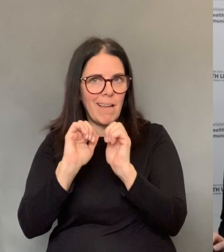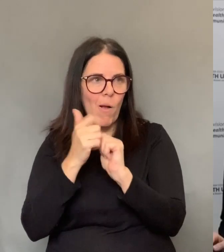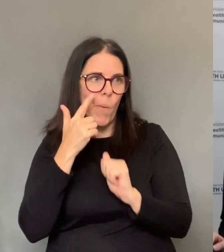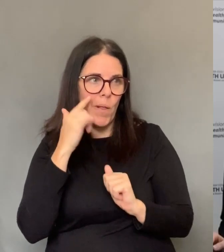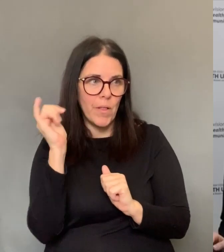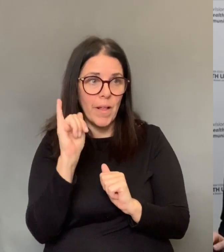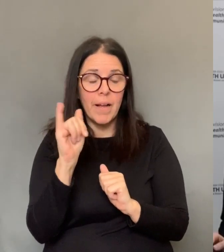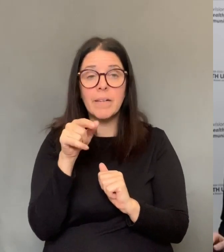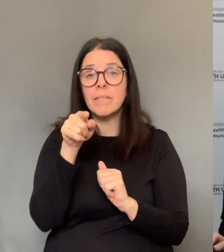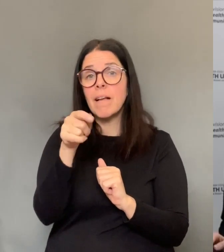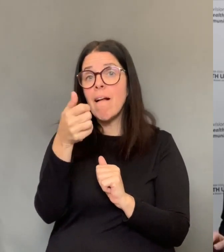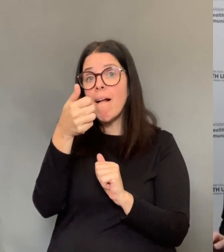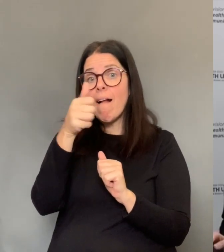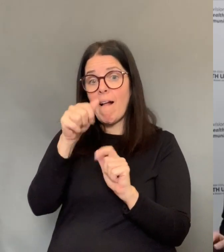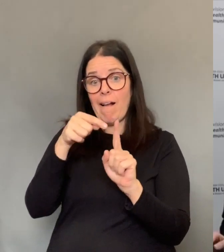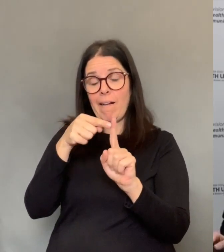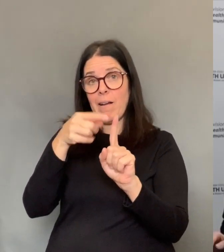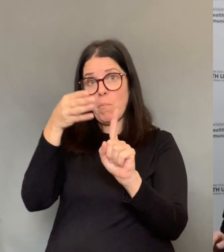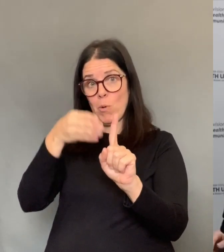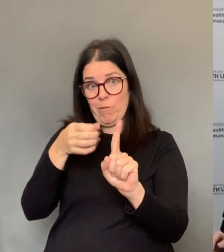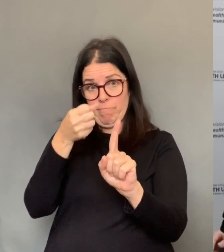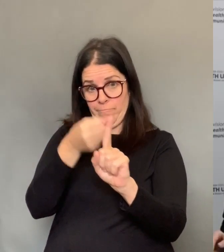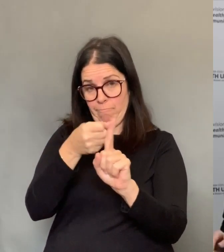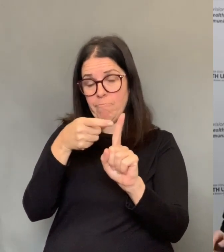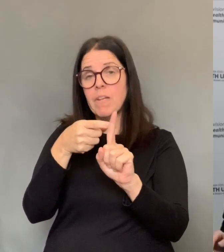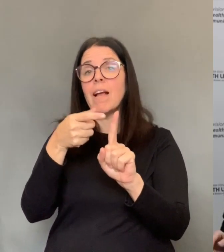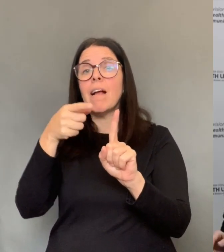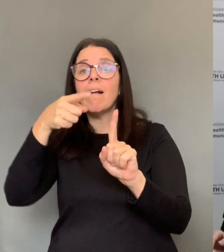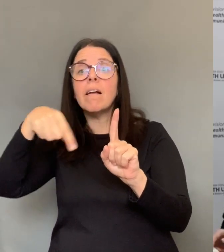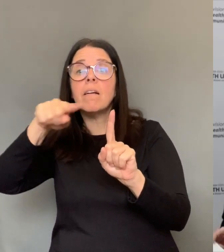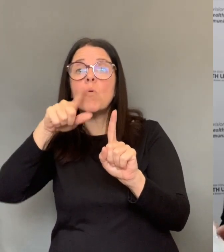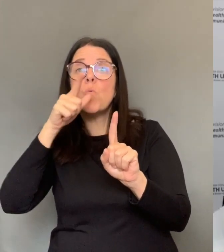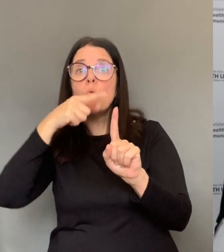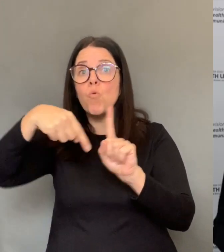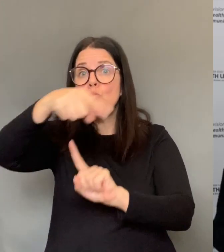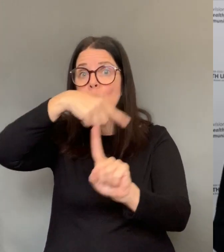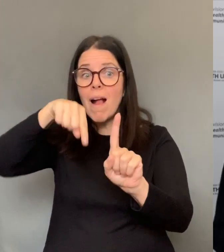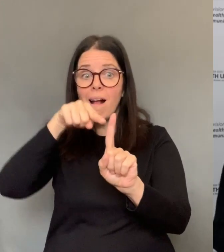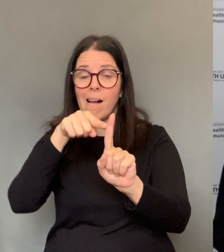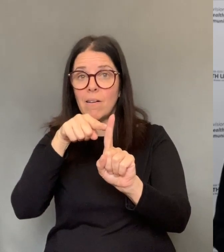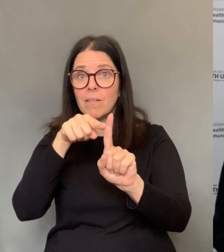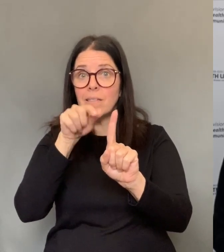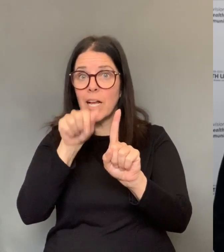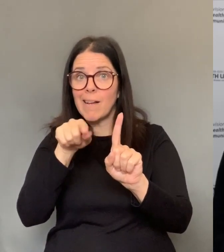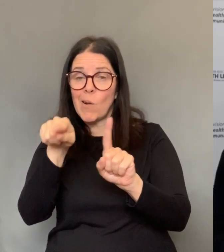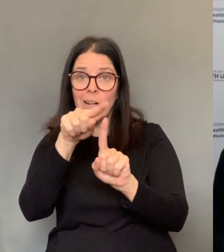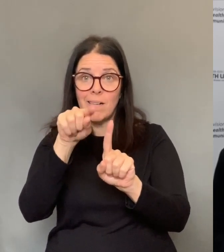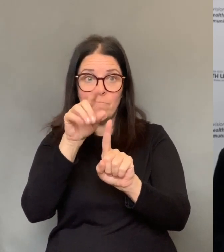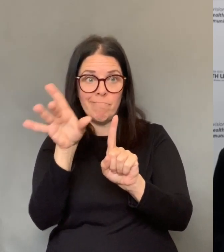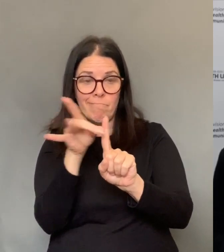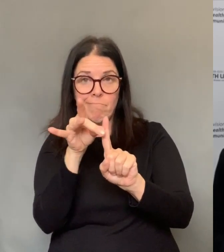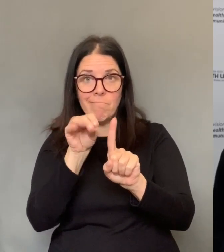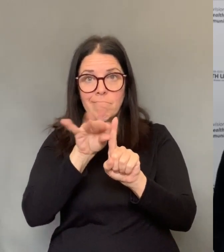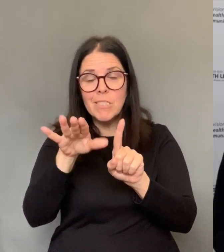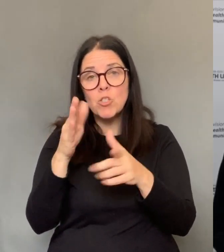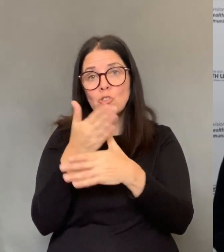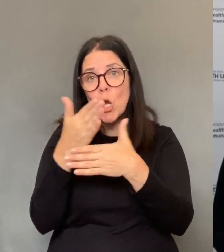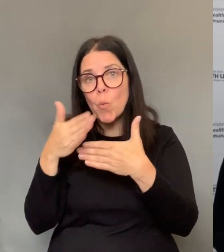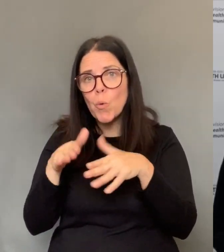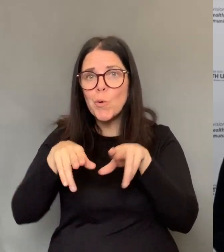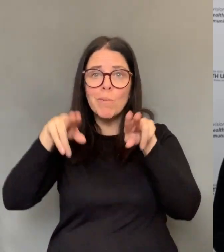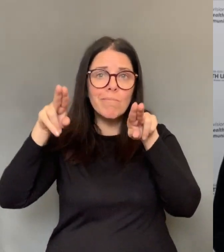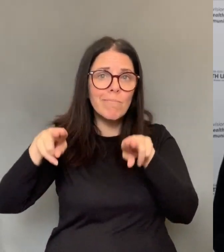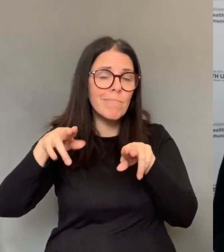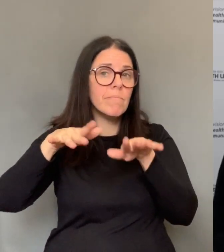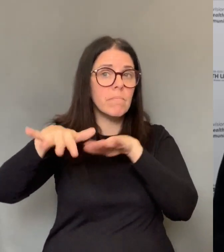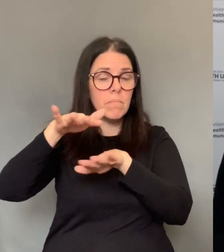and Indigenous communities, symptomatic travelers identified at a point of entry to Canada, symptomatic first